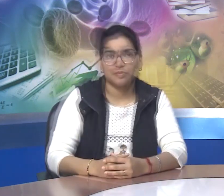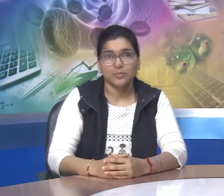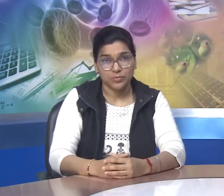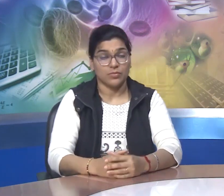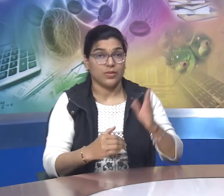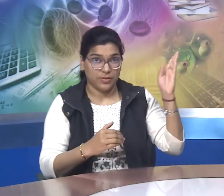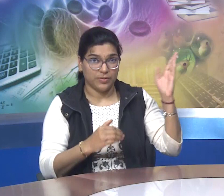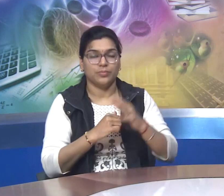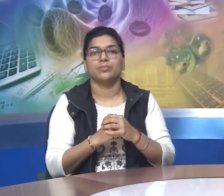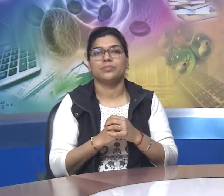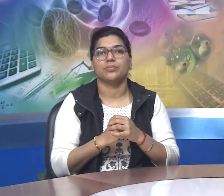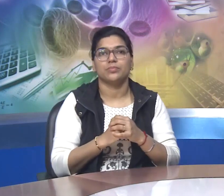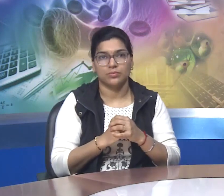In active voice,